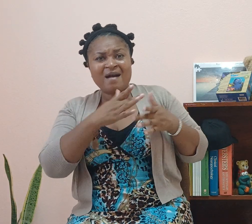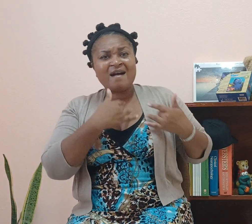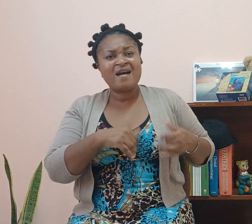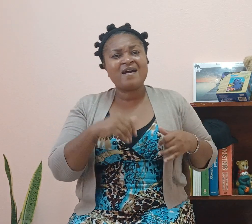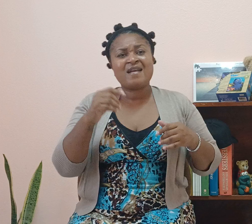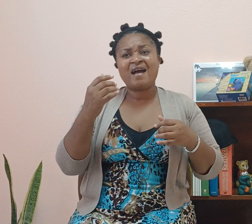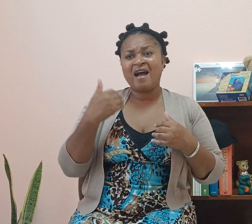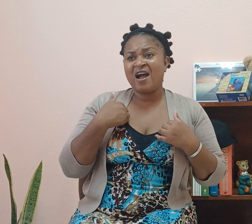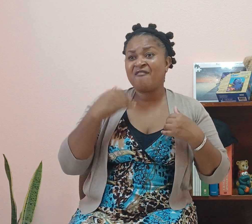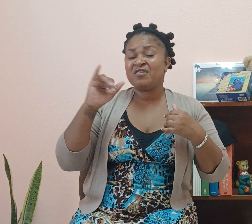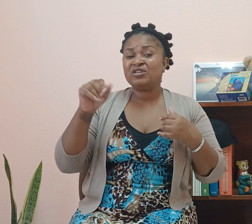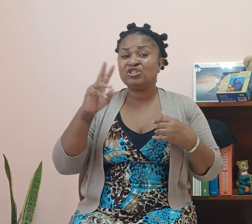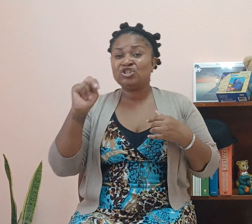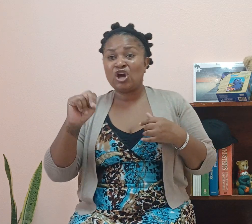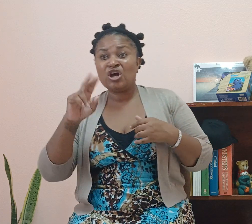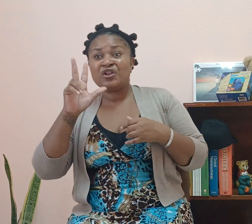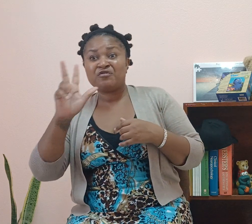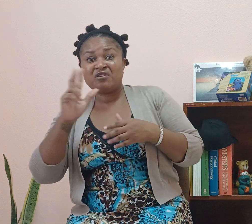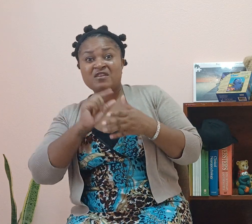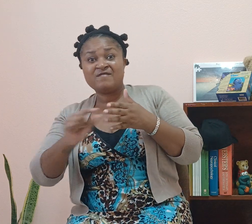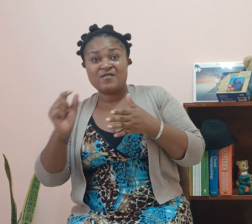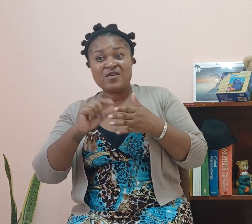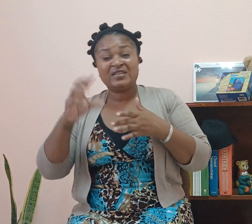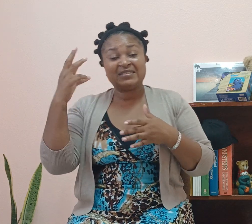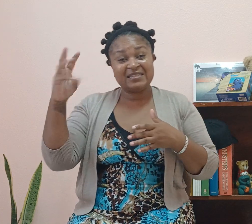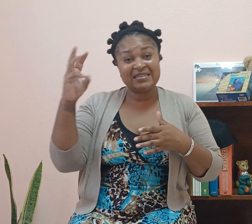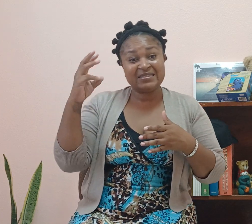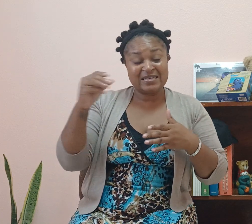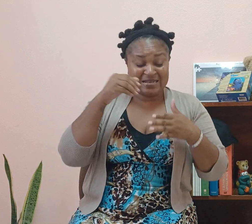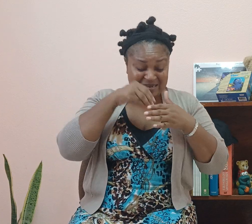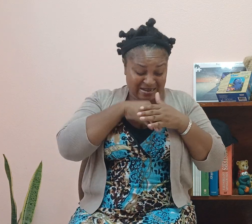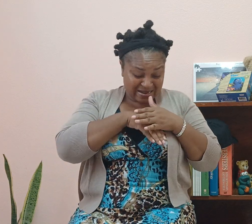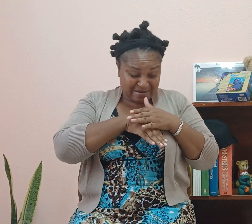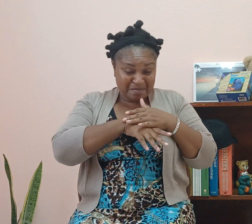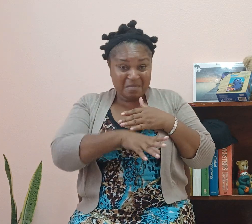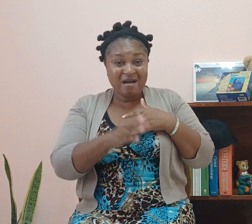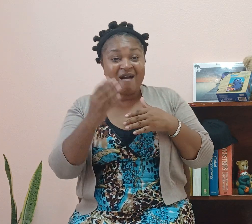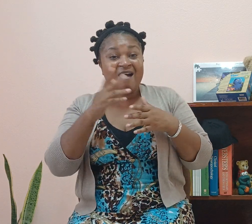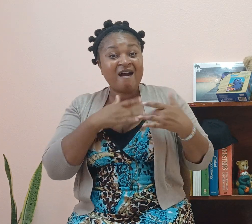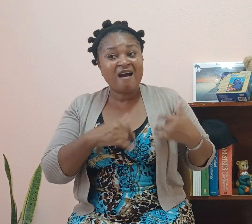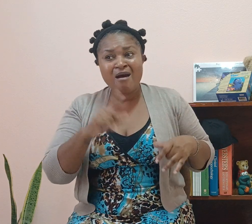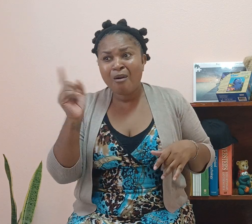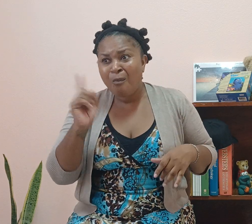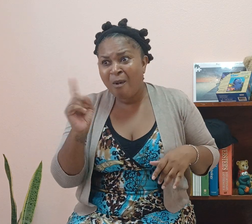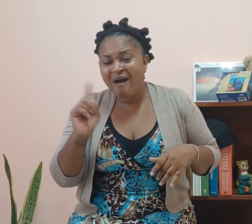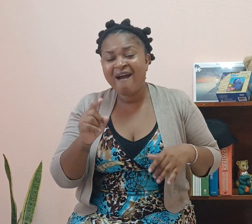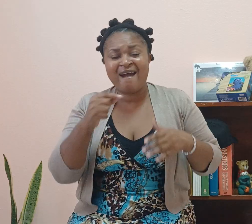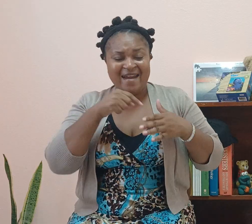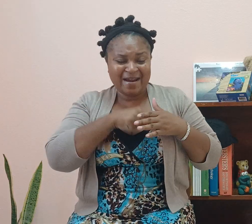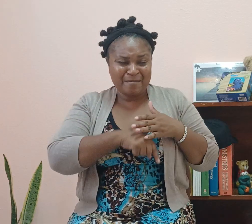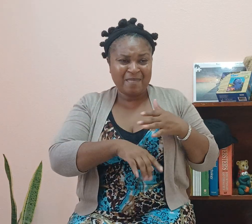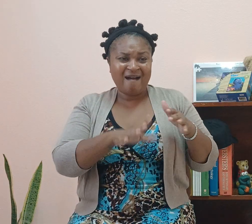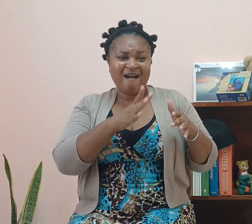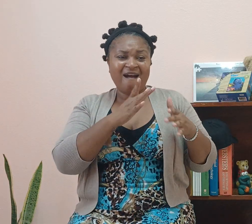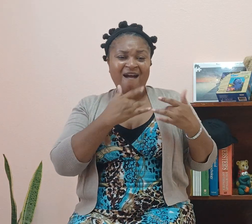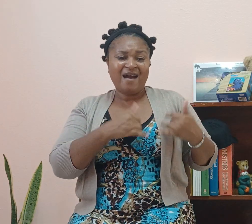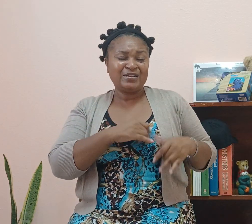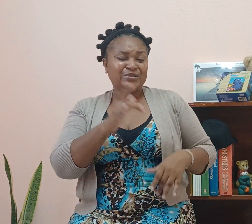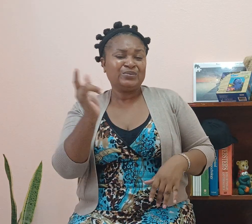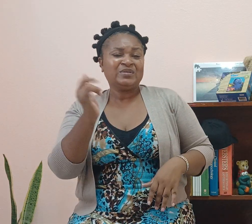the John 3:16 down in my heart. Where? Down in my heart to stay.